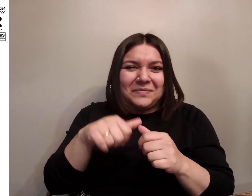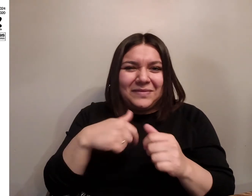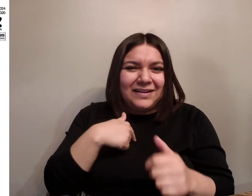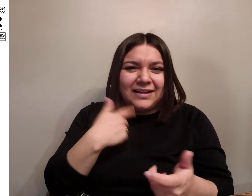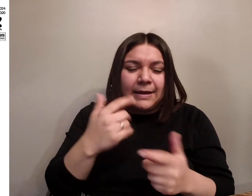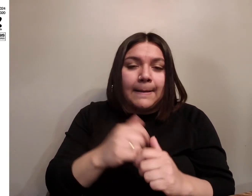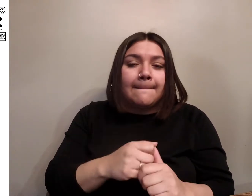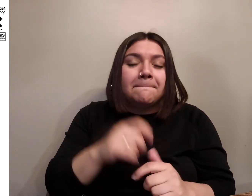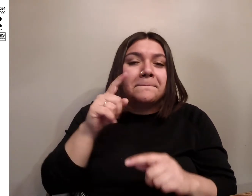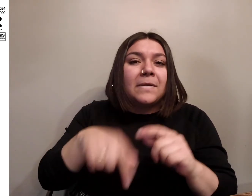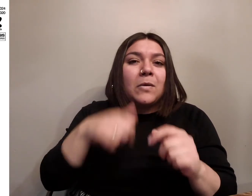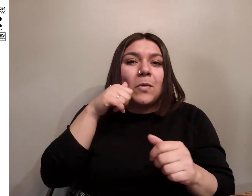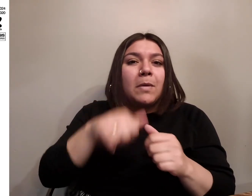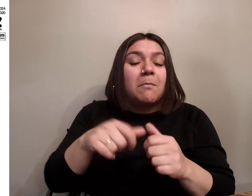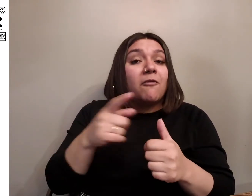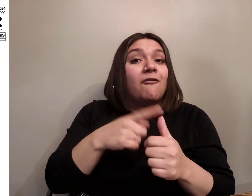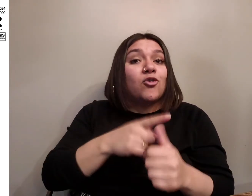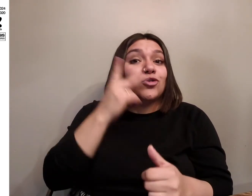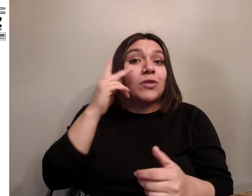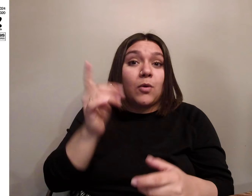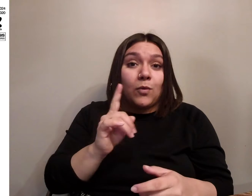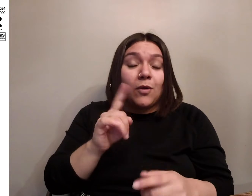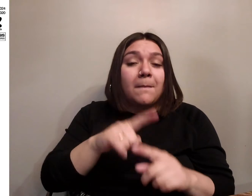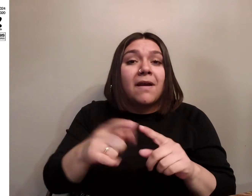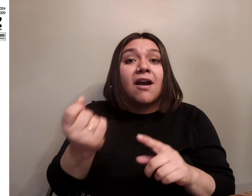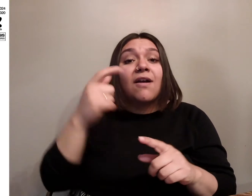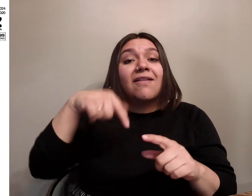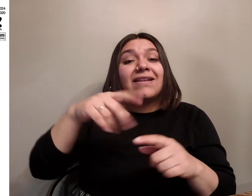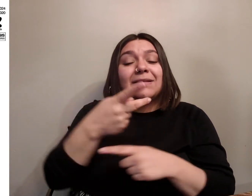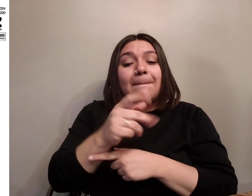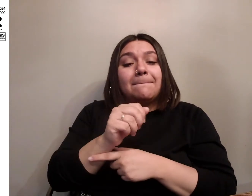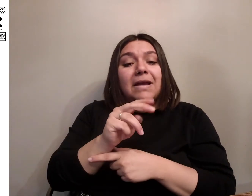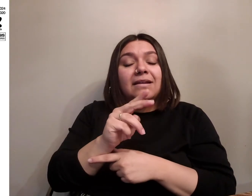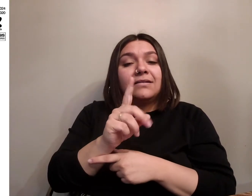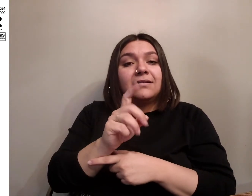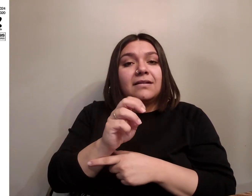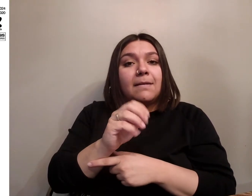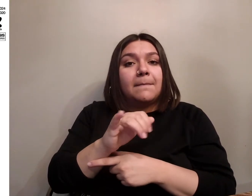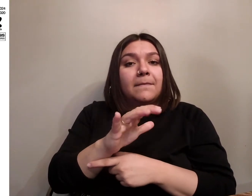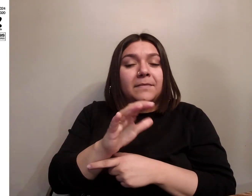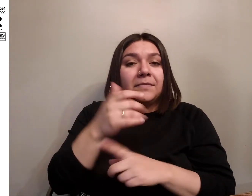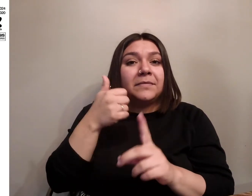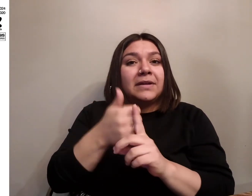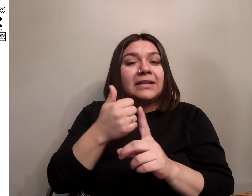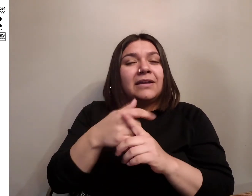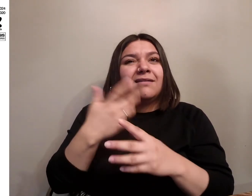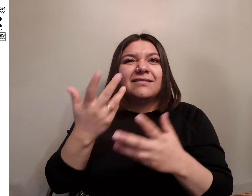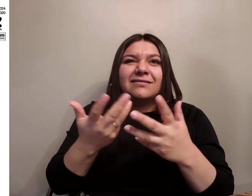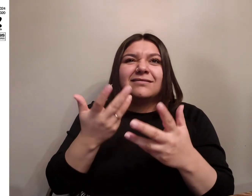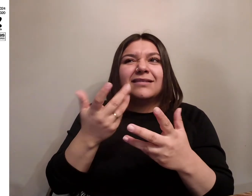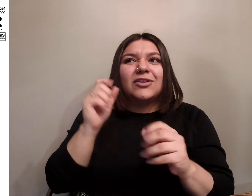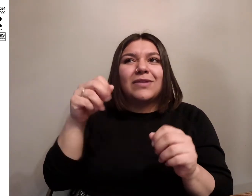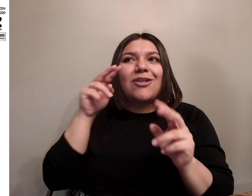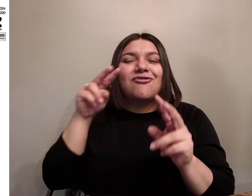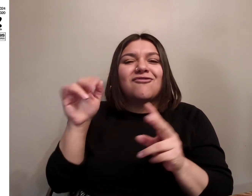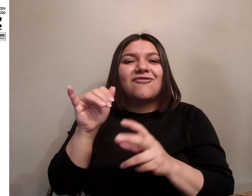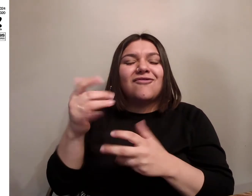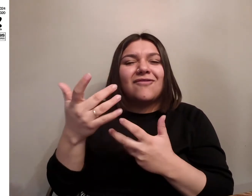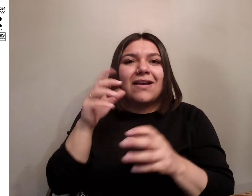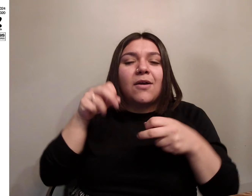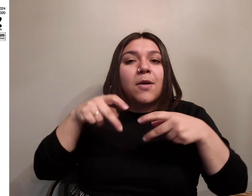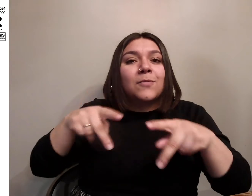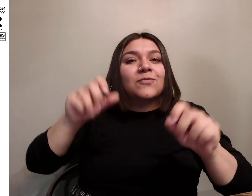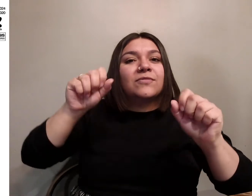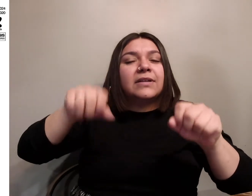not the first to say this, although I can't remember where I first saw it. The pandemic is